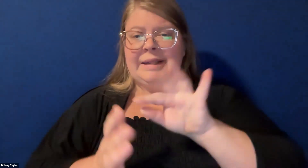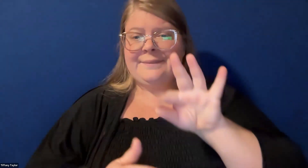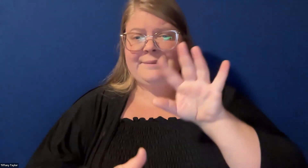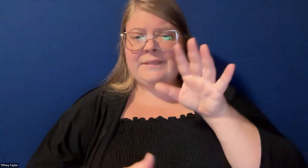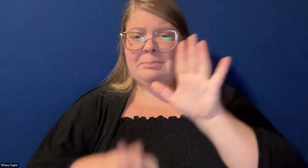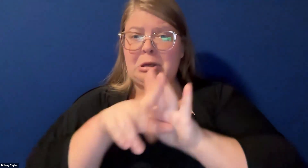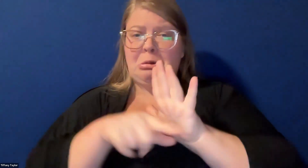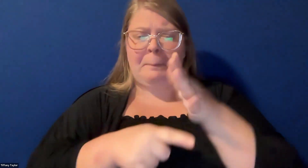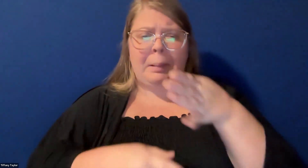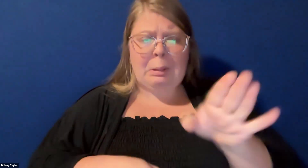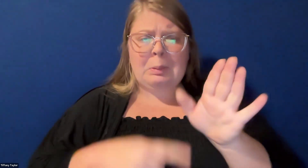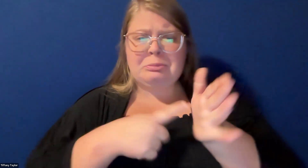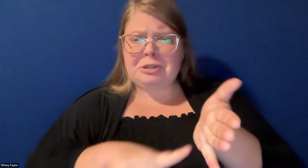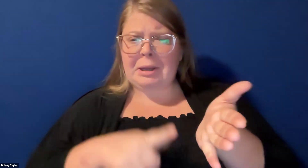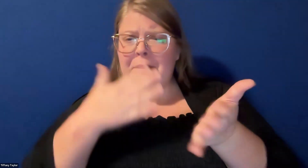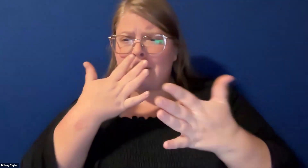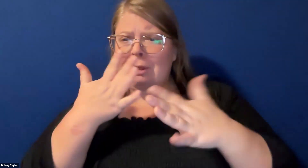good. For this color, this